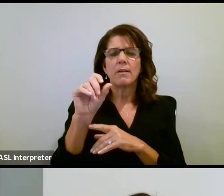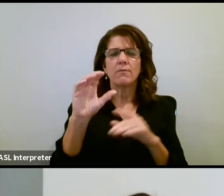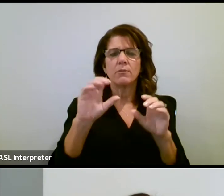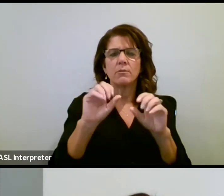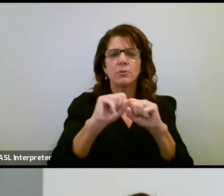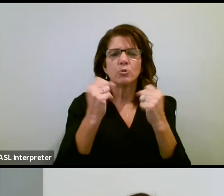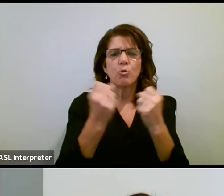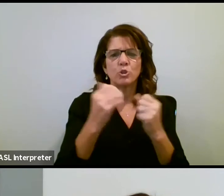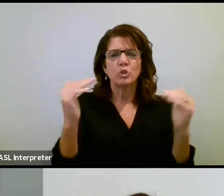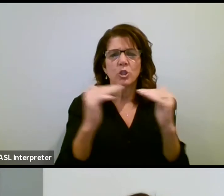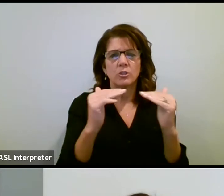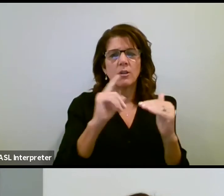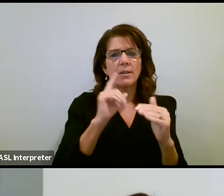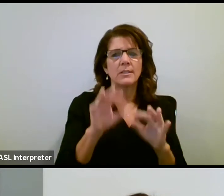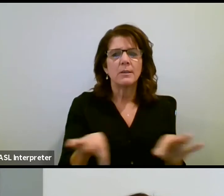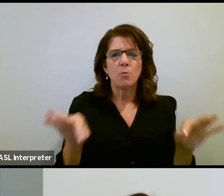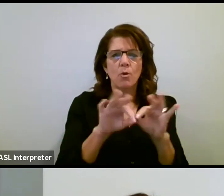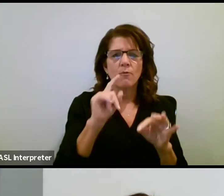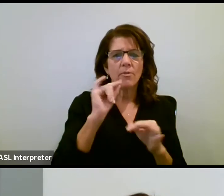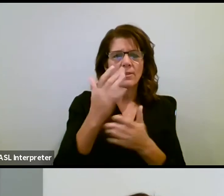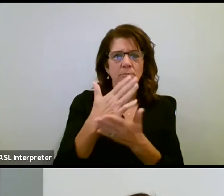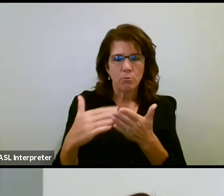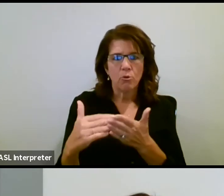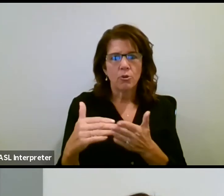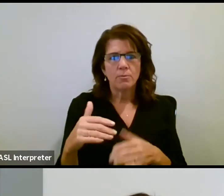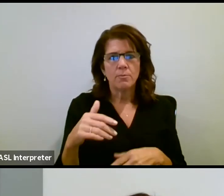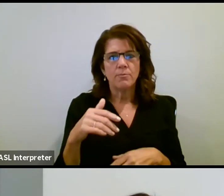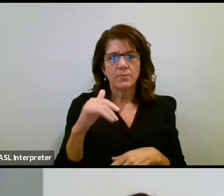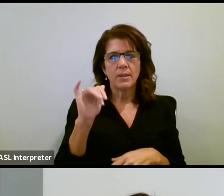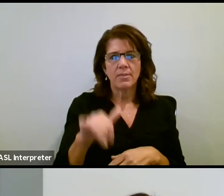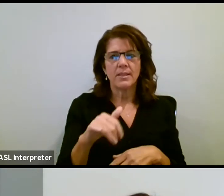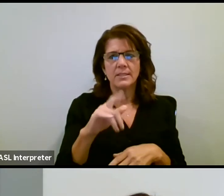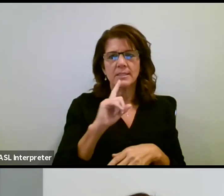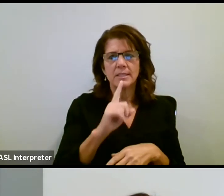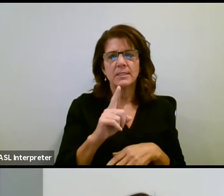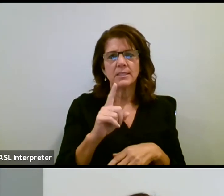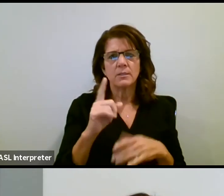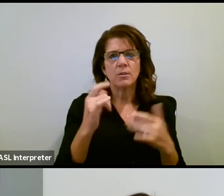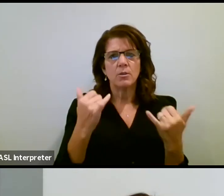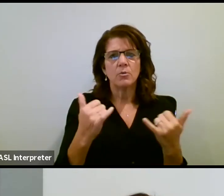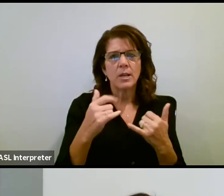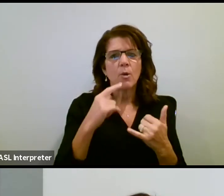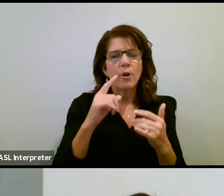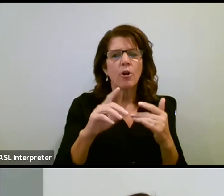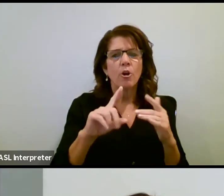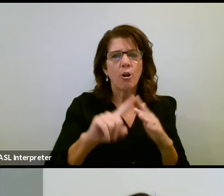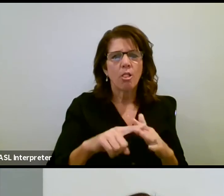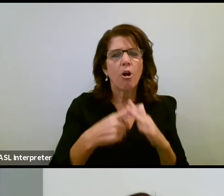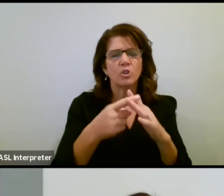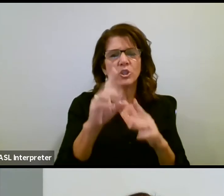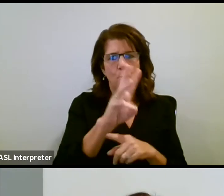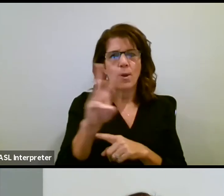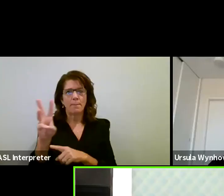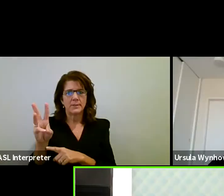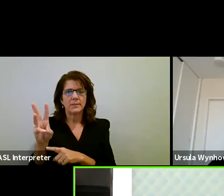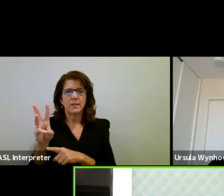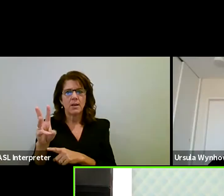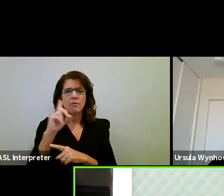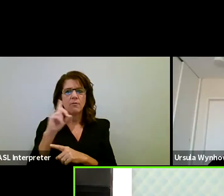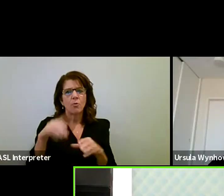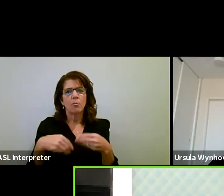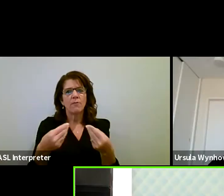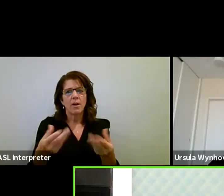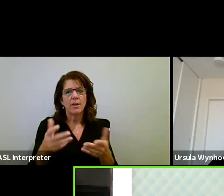our importance for this particular segment. And this is, today we are launching a website for